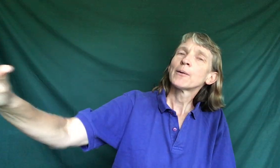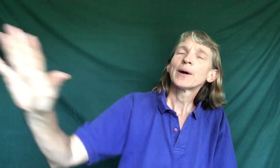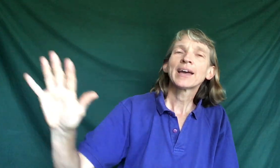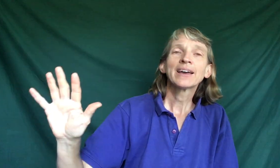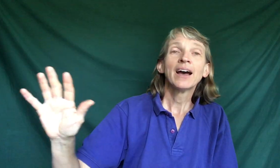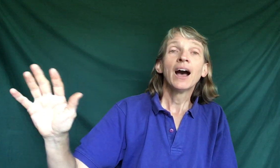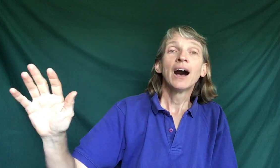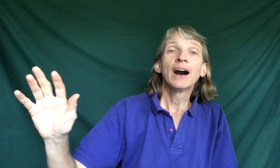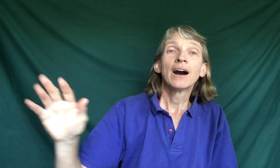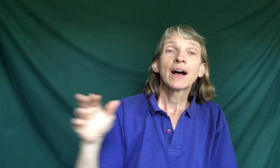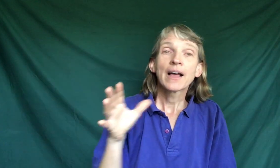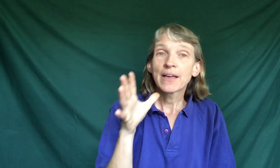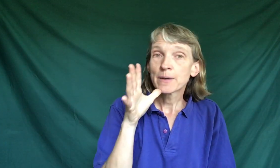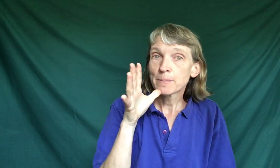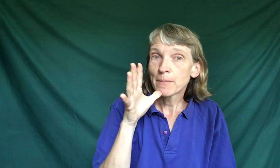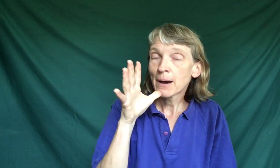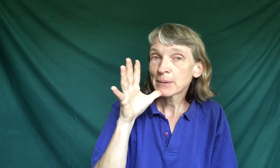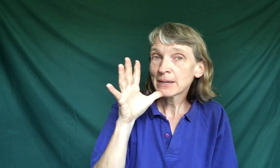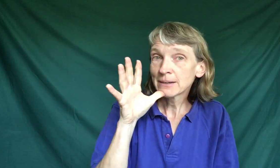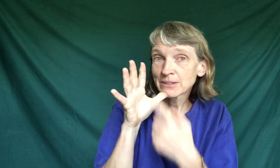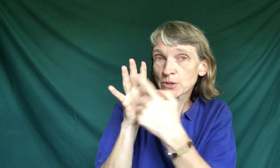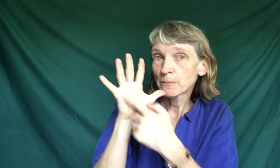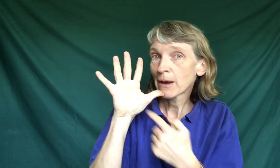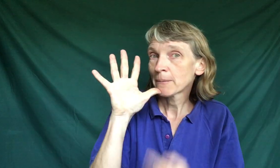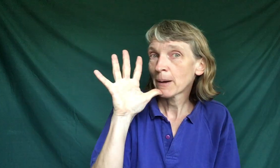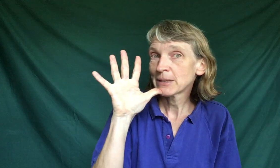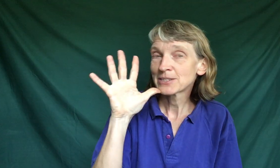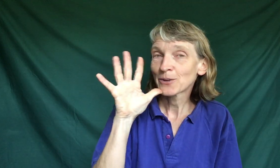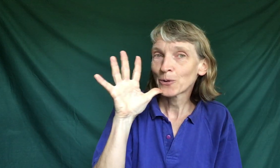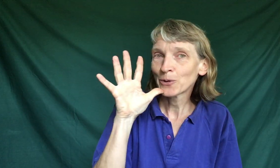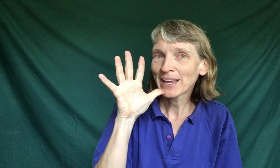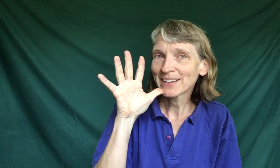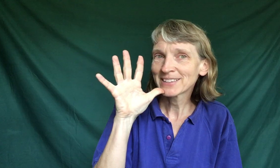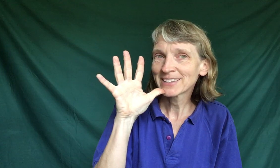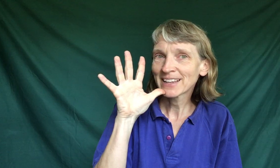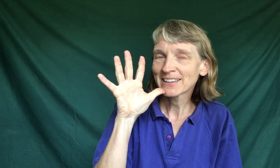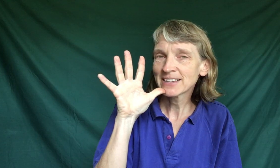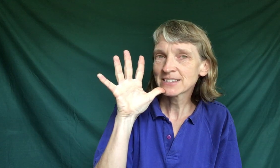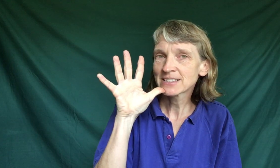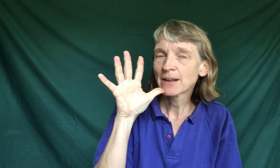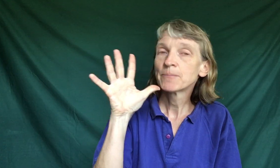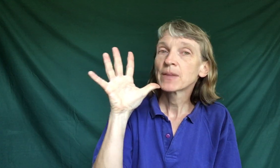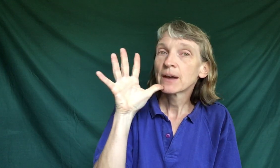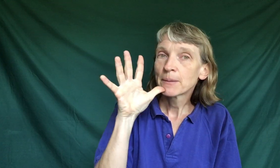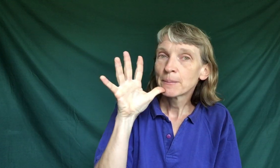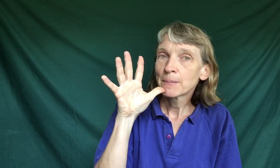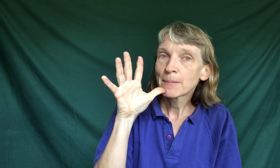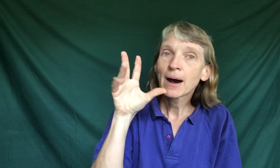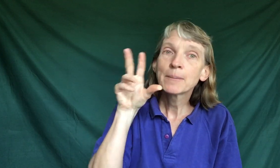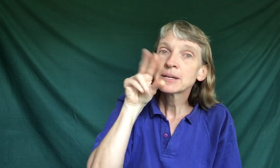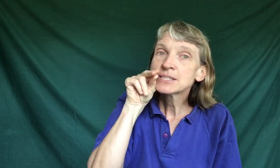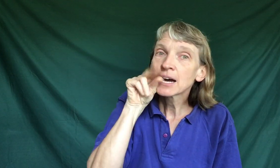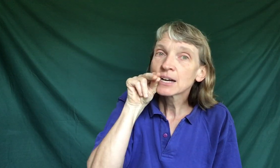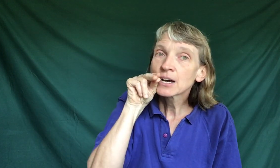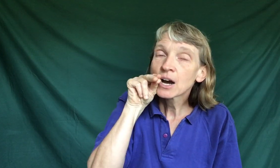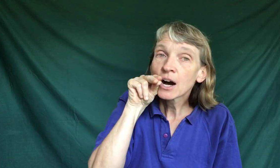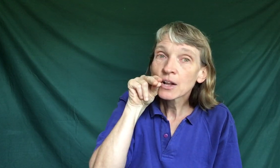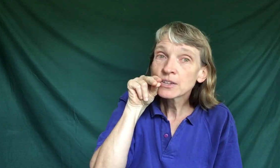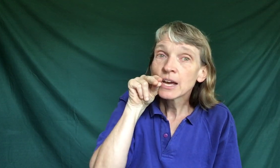away. Mama, so mama is the whole hand like this. Mama duck called,